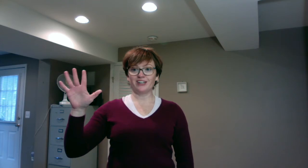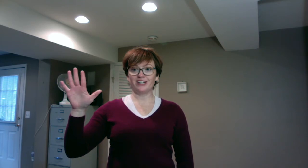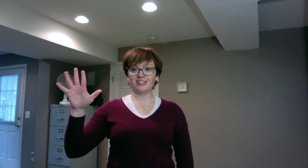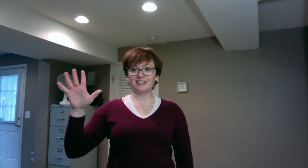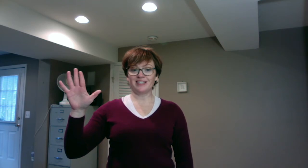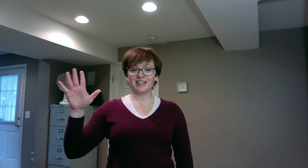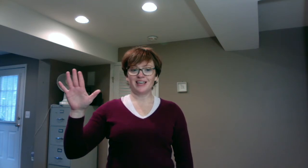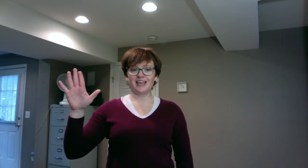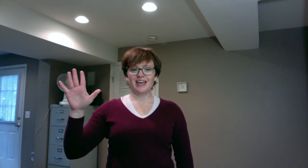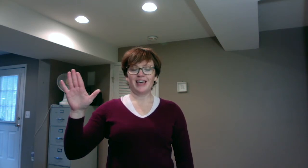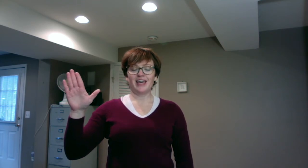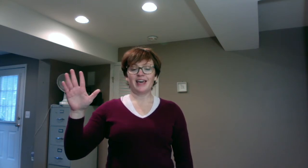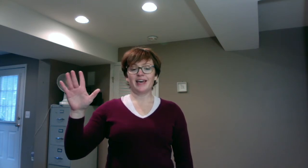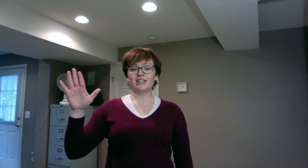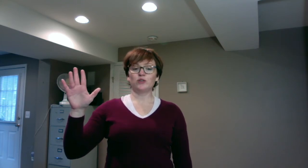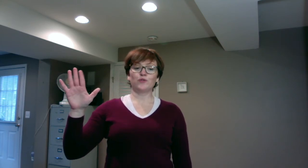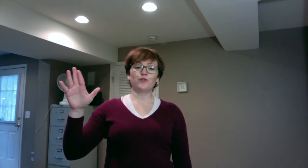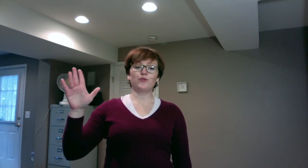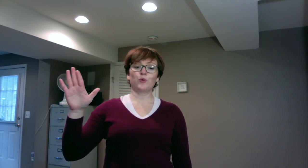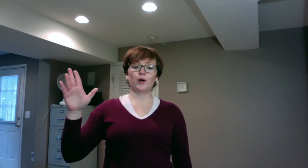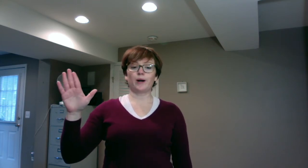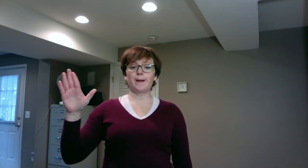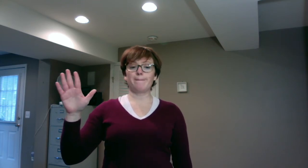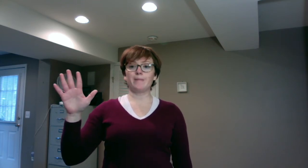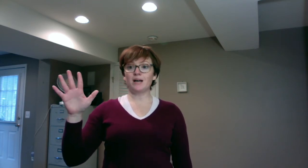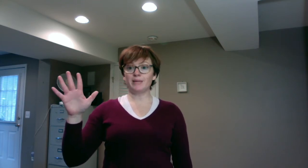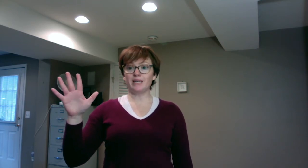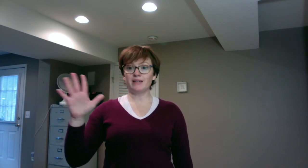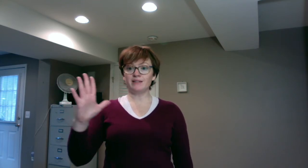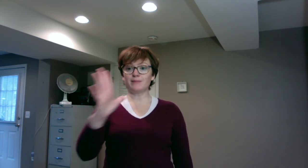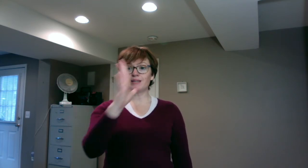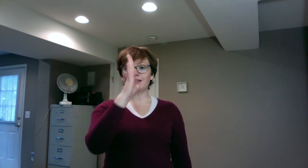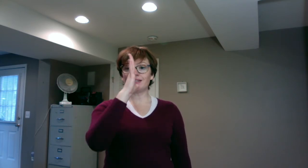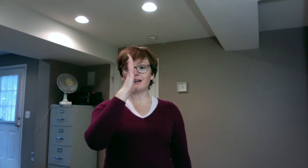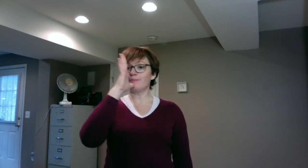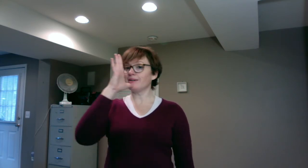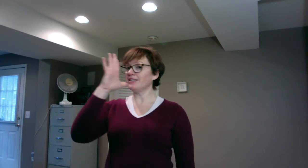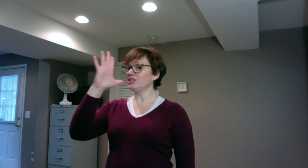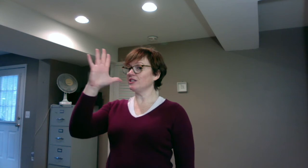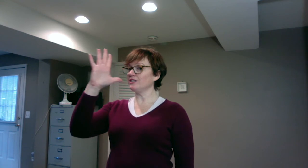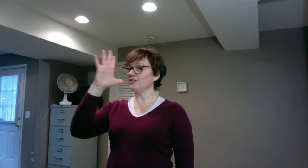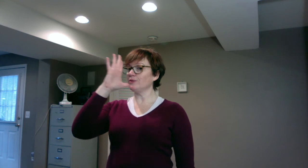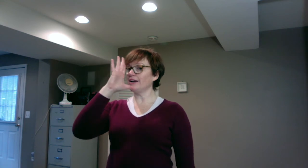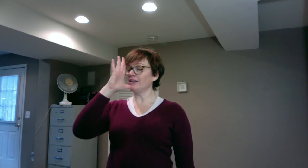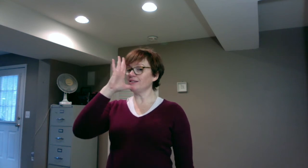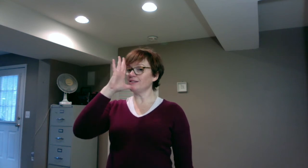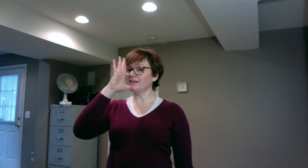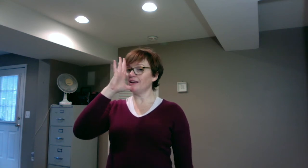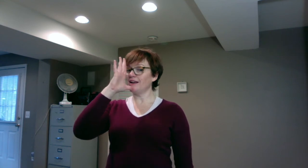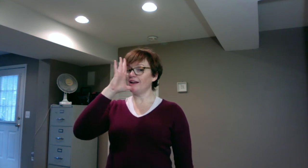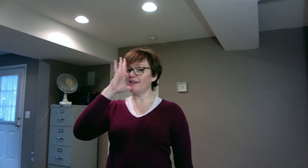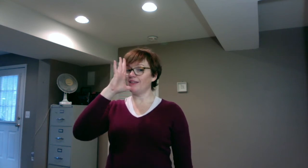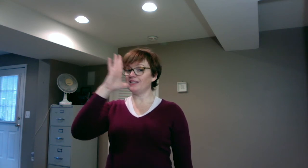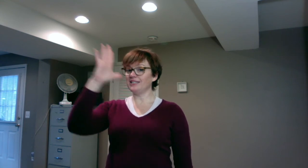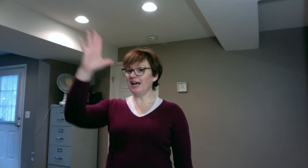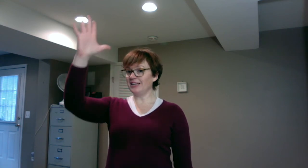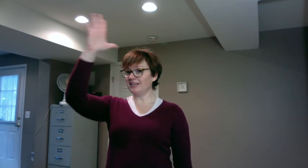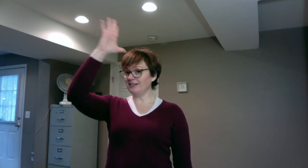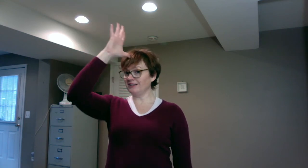fingers, and for mommies, I'm going to tap my chin twice, and the daddies is